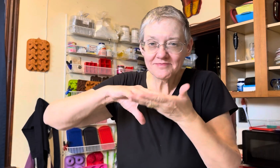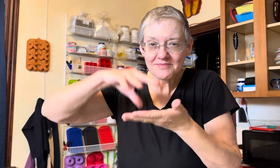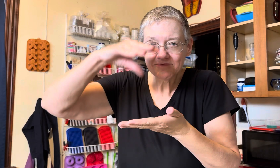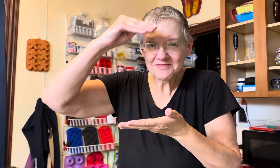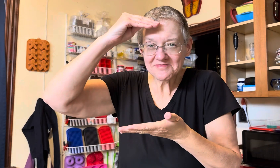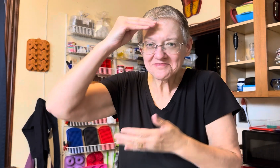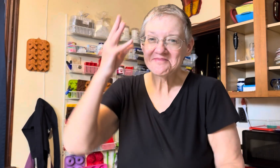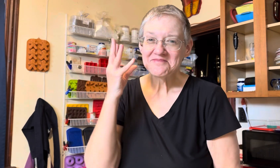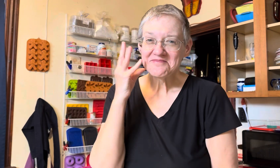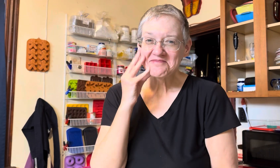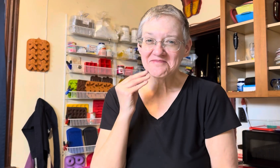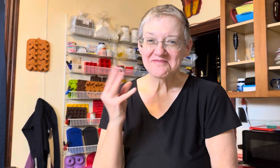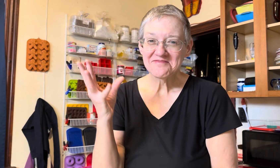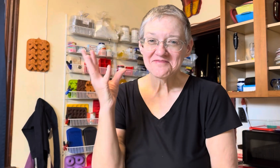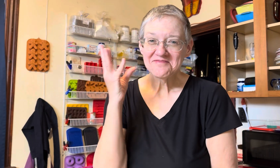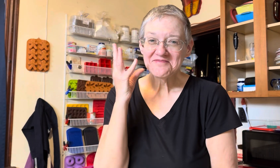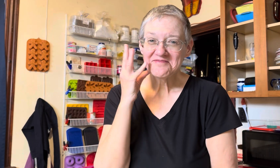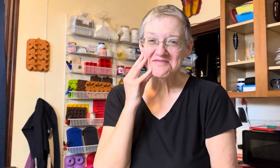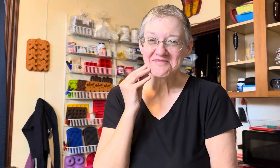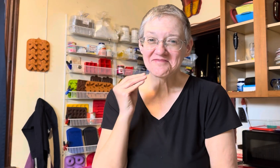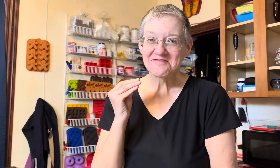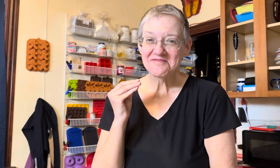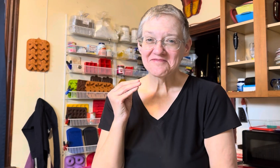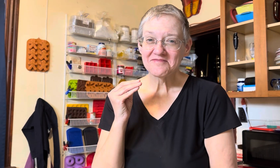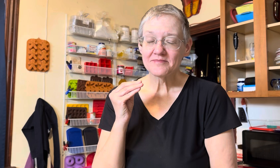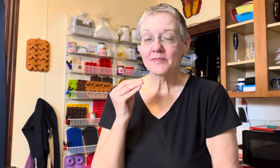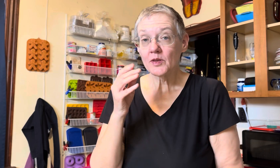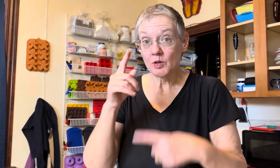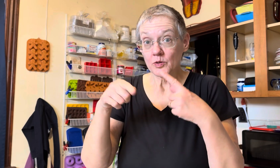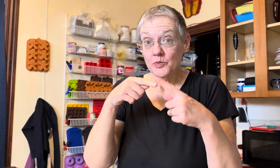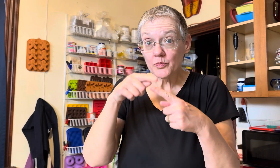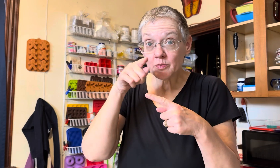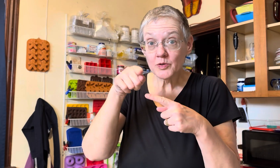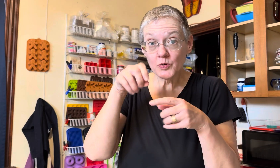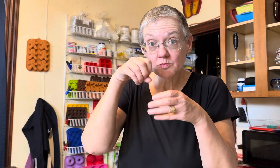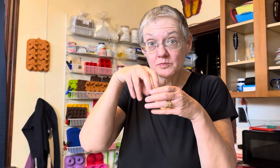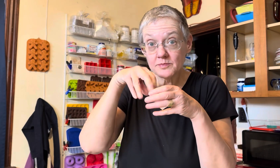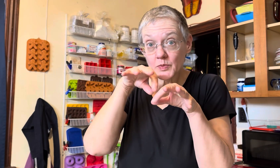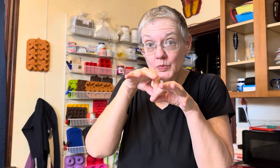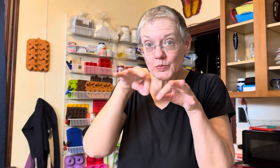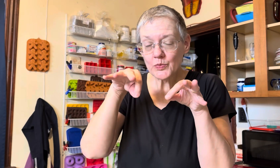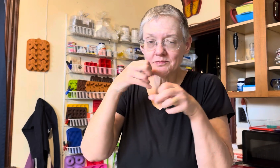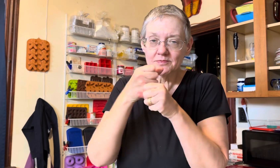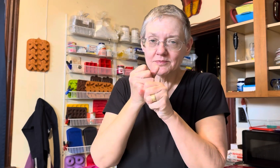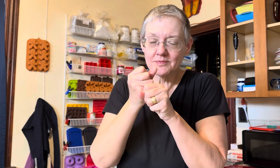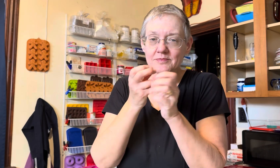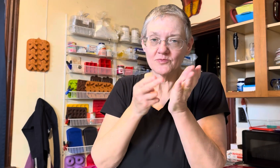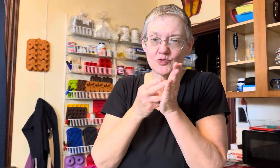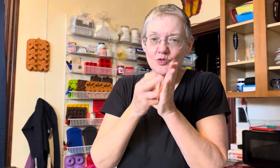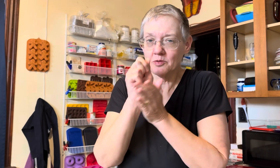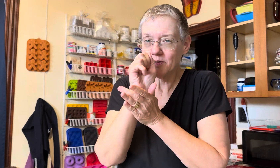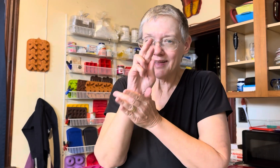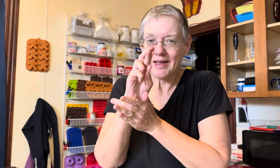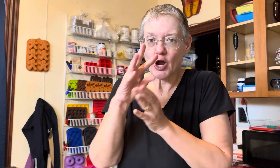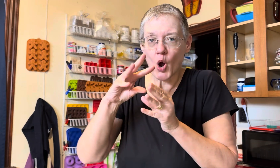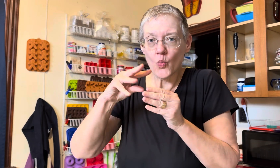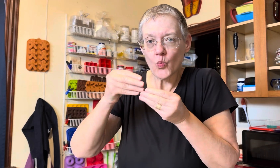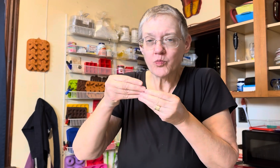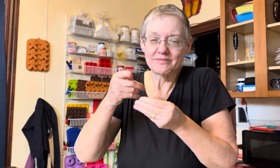You let them cool. Still learning. This is all an experience. When you put them in baggie, of course, make sure you squeeze